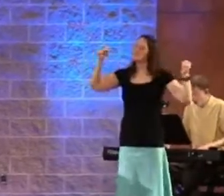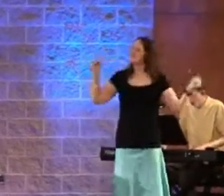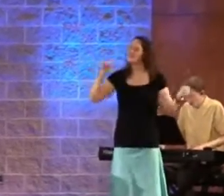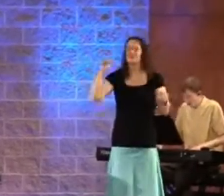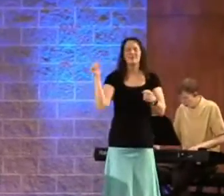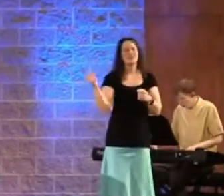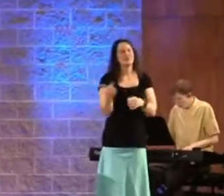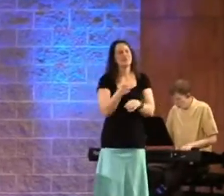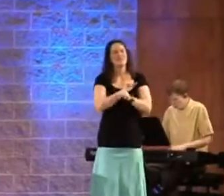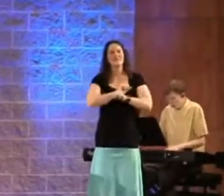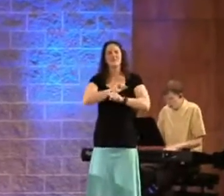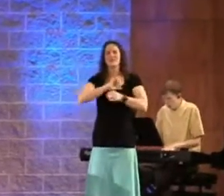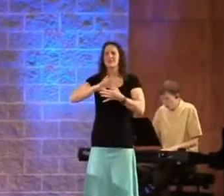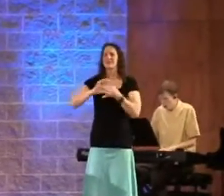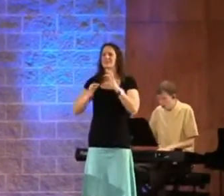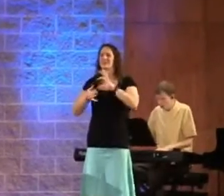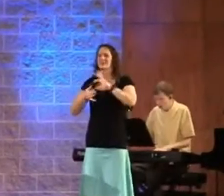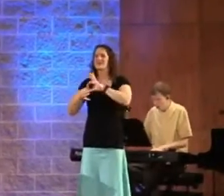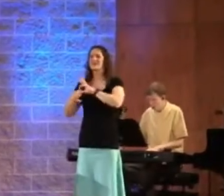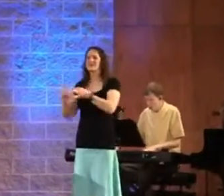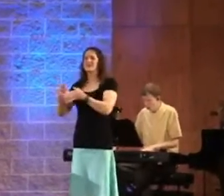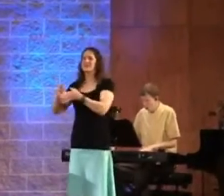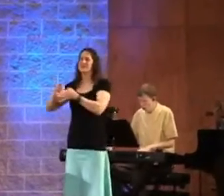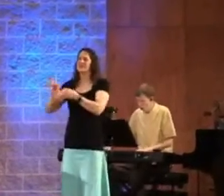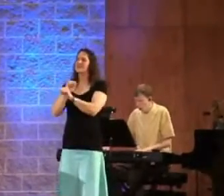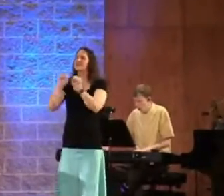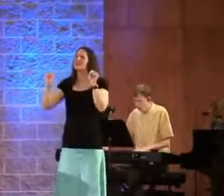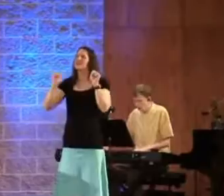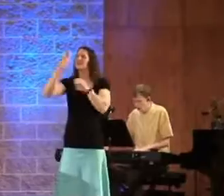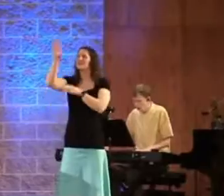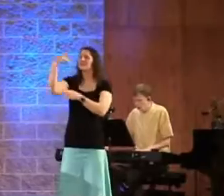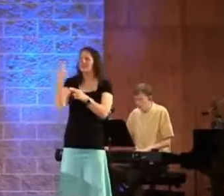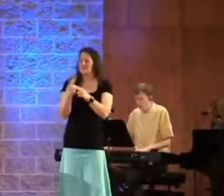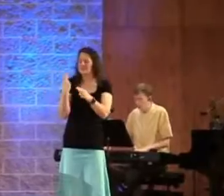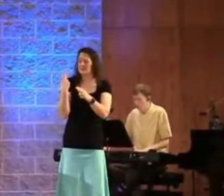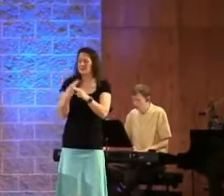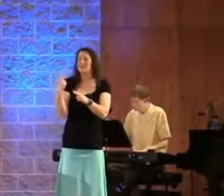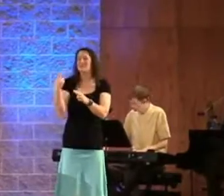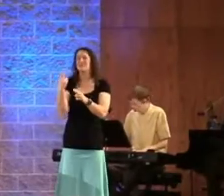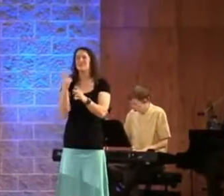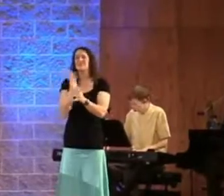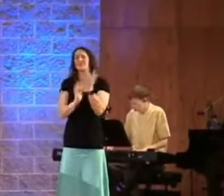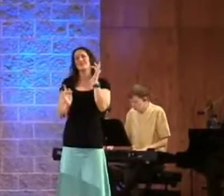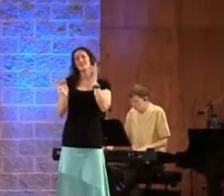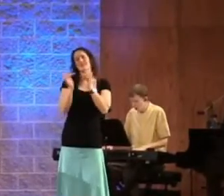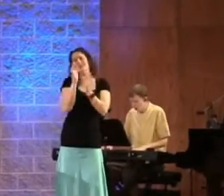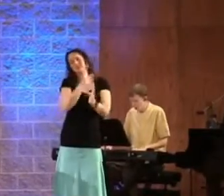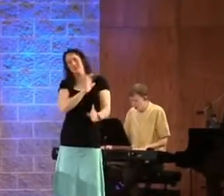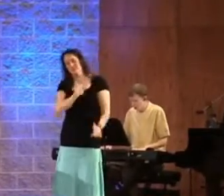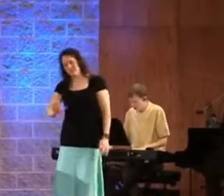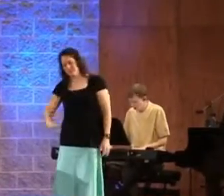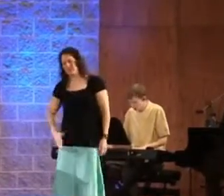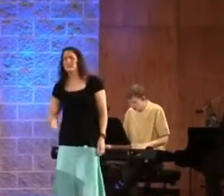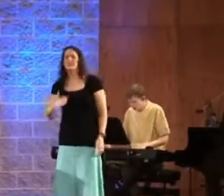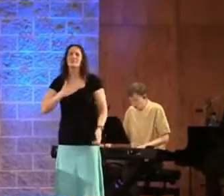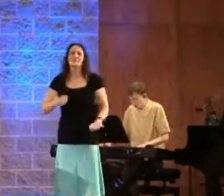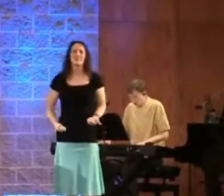There's salvation in your name, Jesus Christ, my living